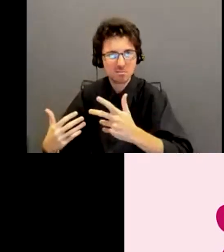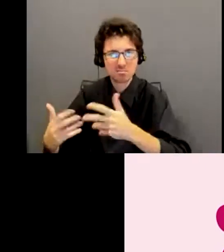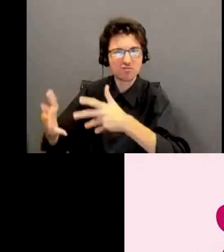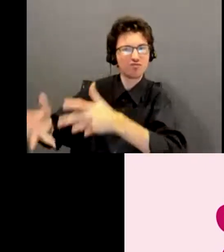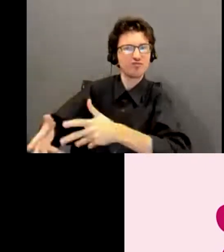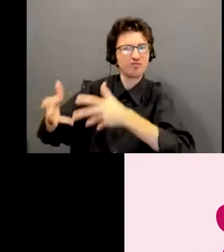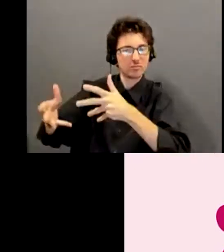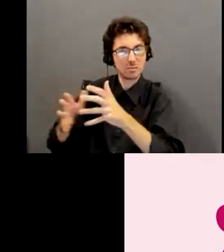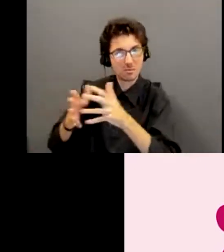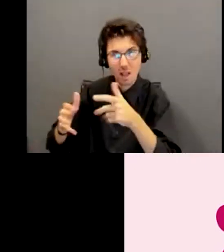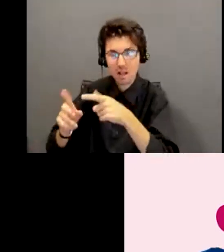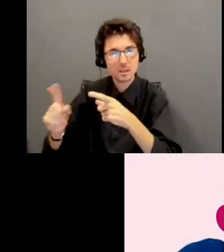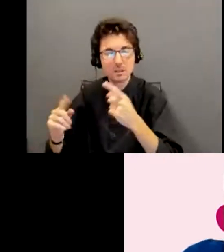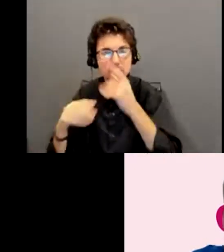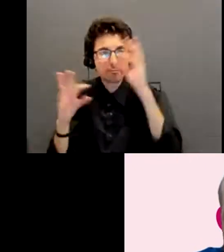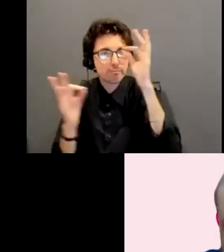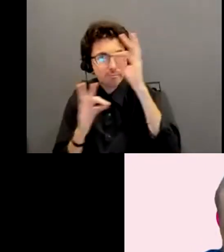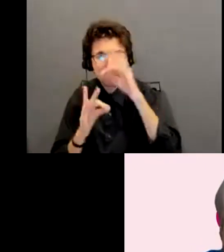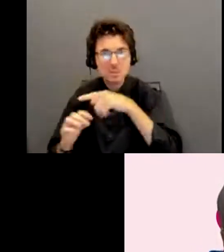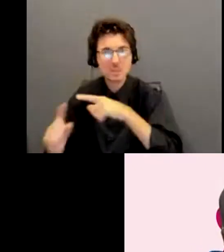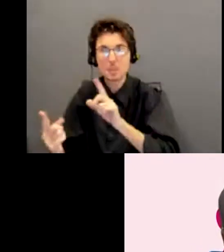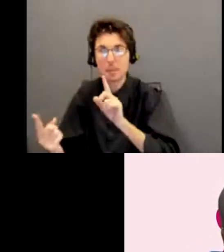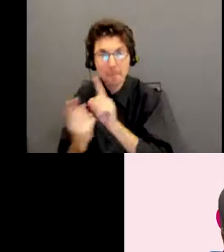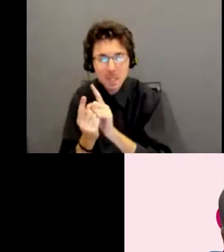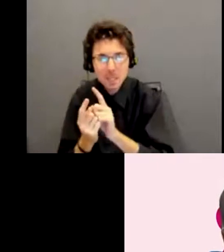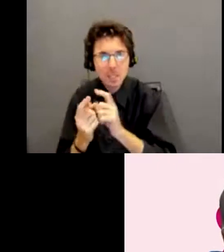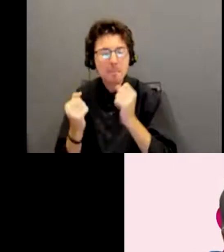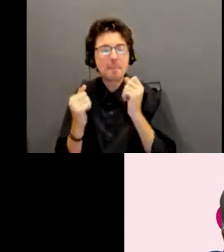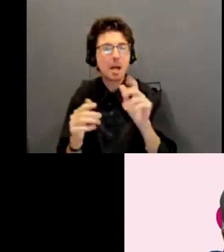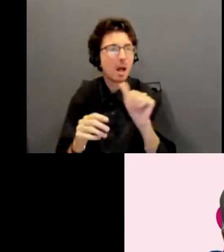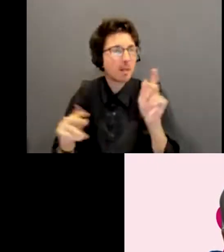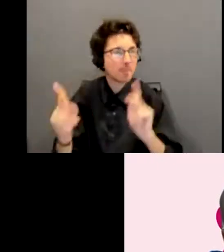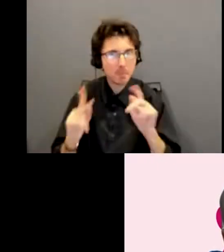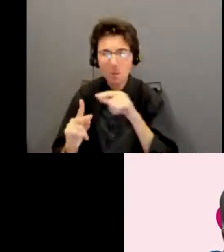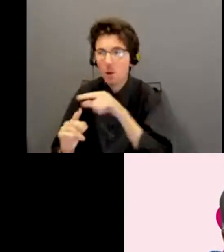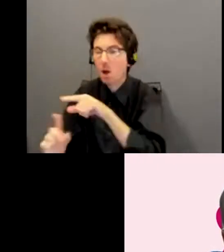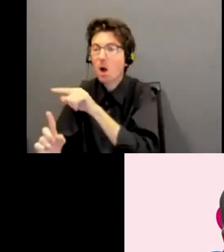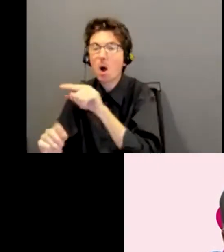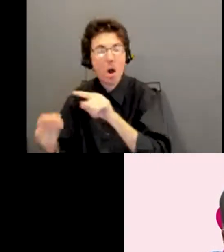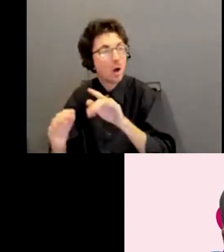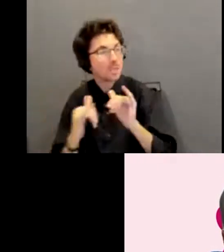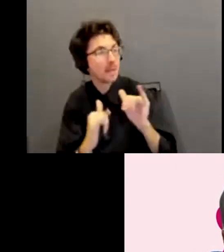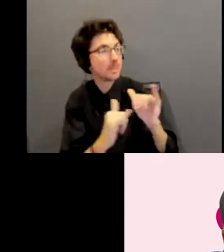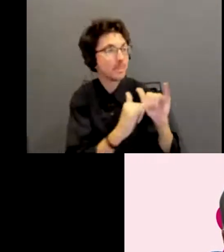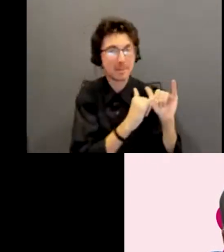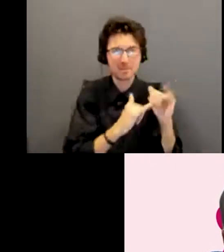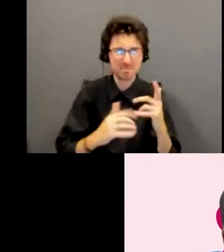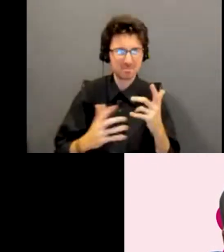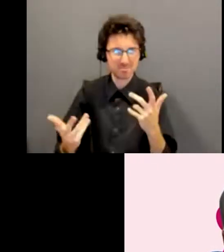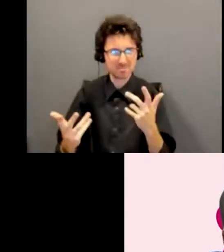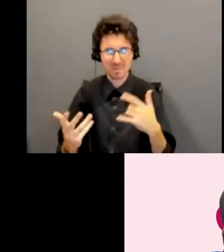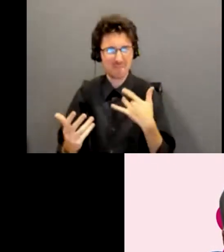routine. They don't really meet people with disabilities that they been in the places that